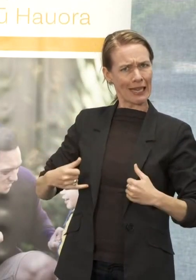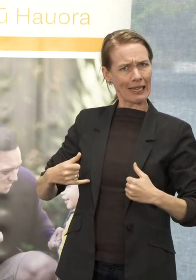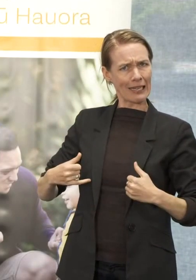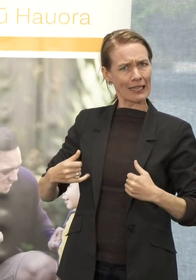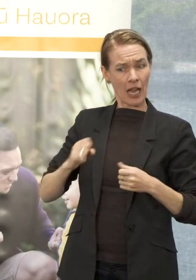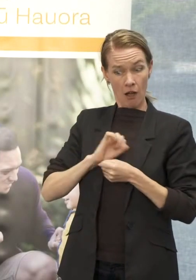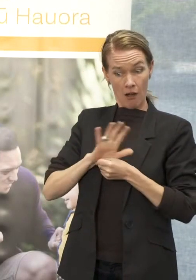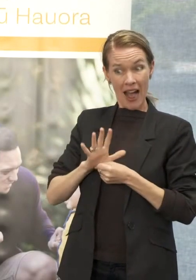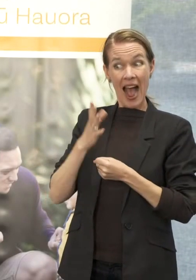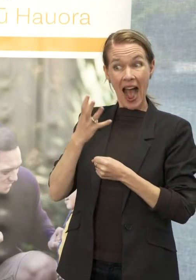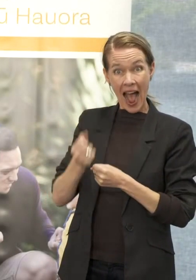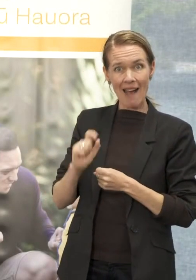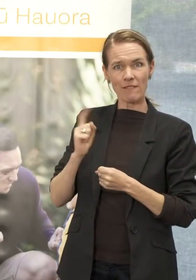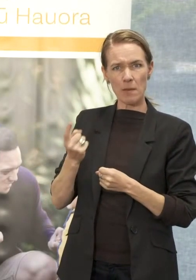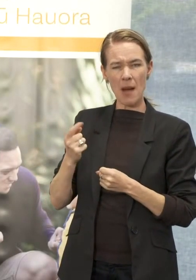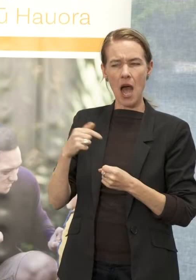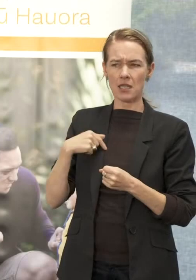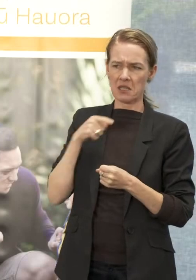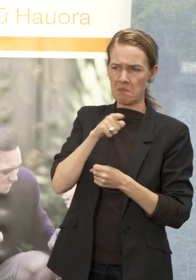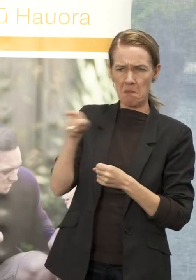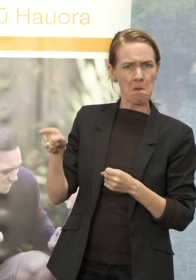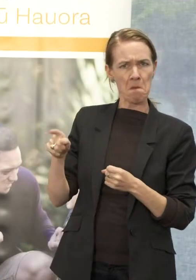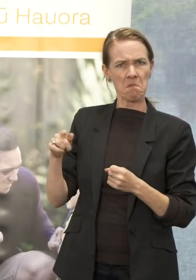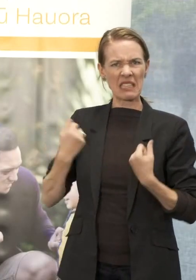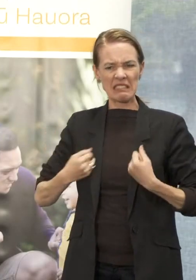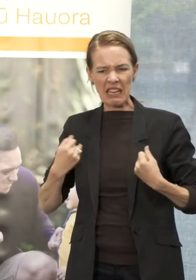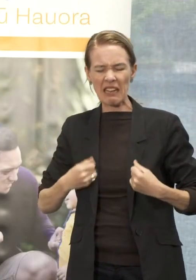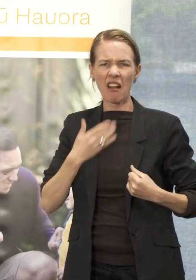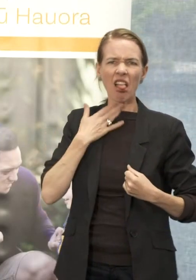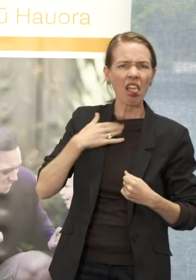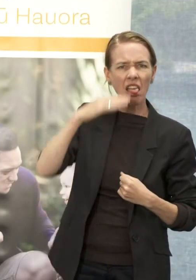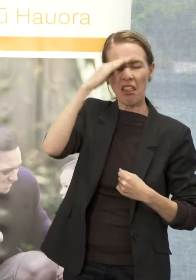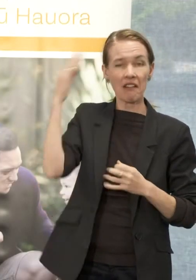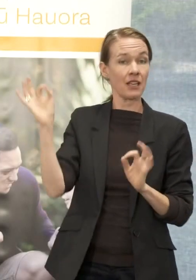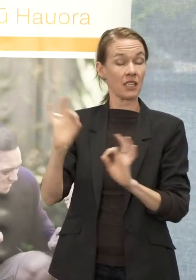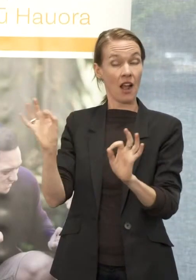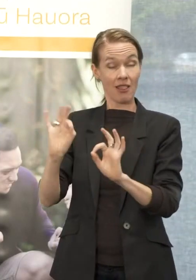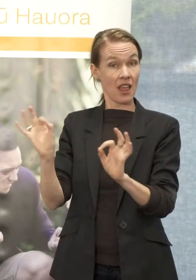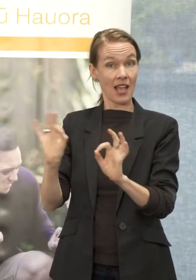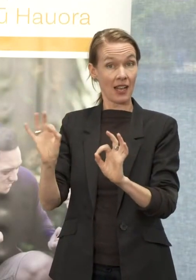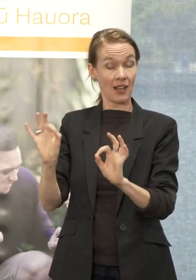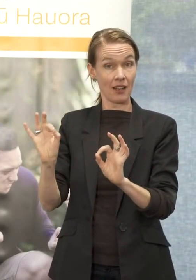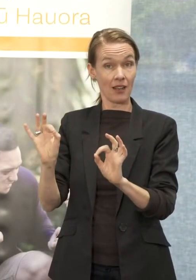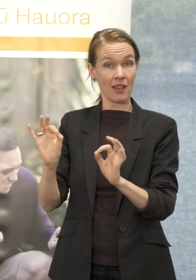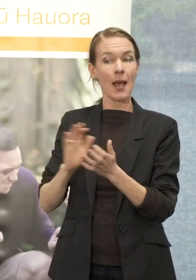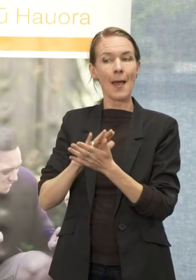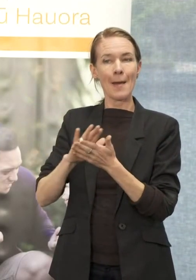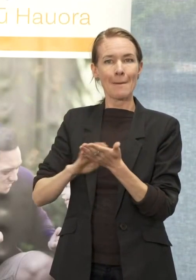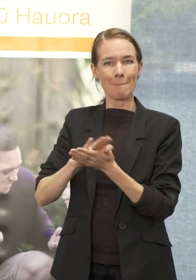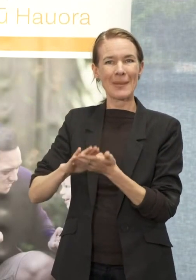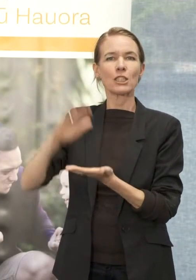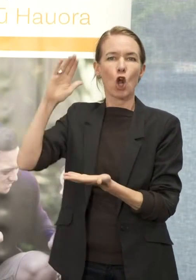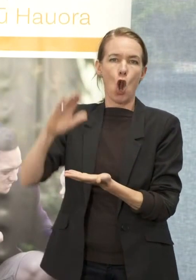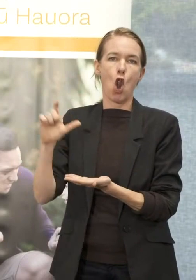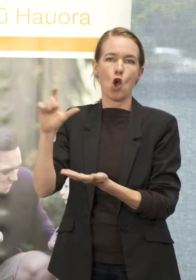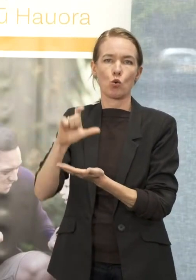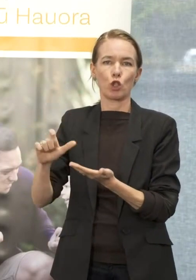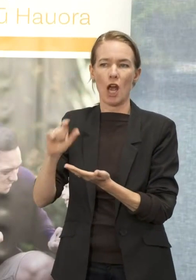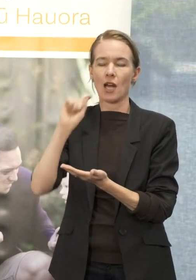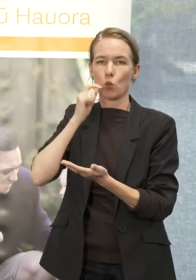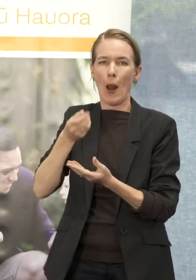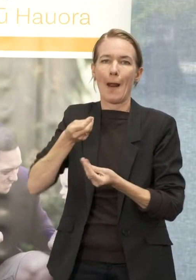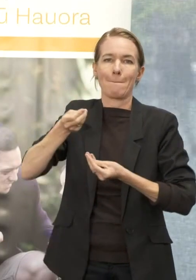well be historic cases. They certainly are not symptomatic, so that lessens the infectiousness